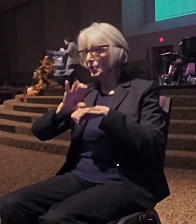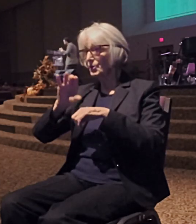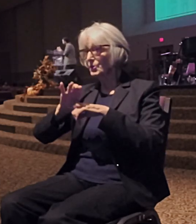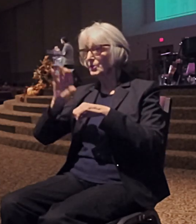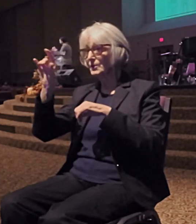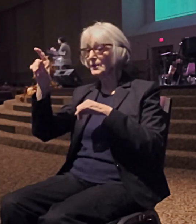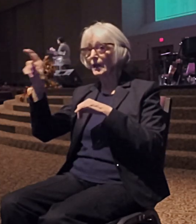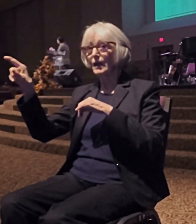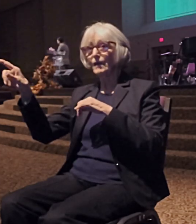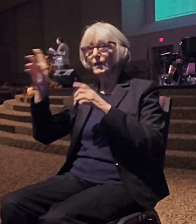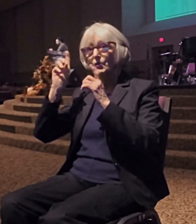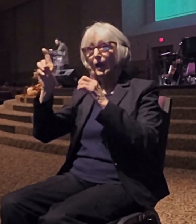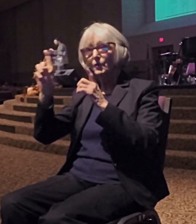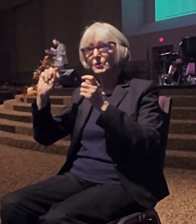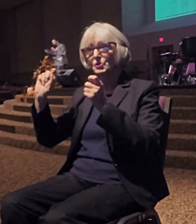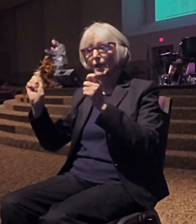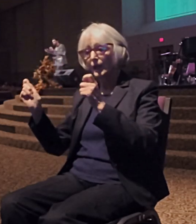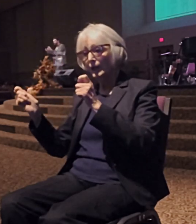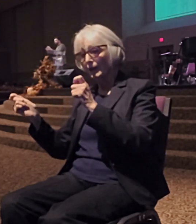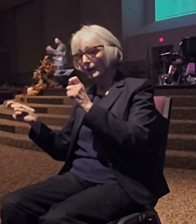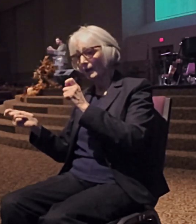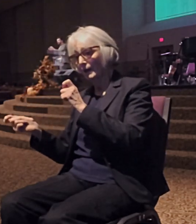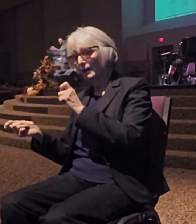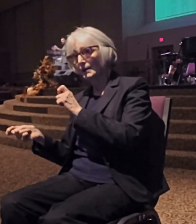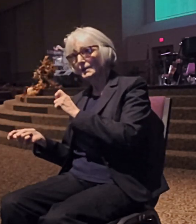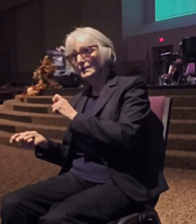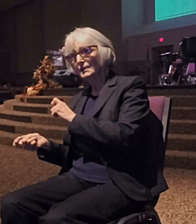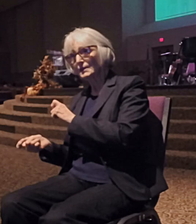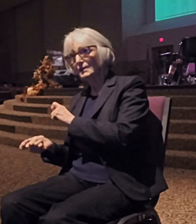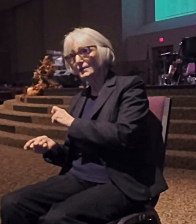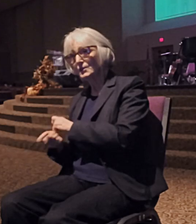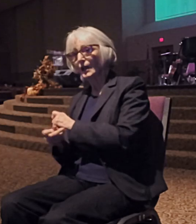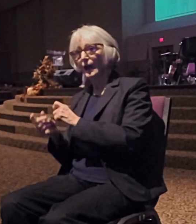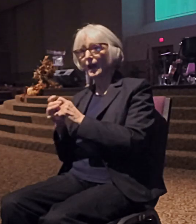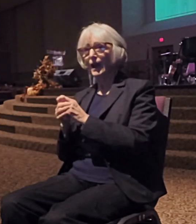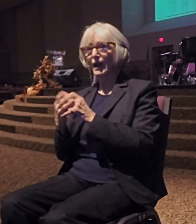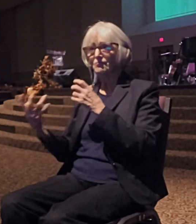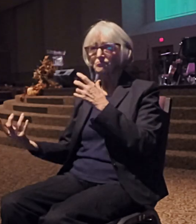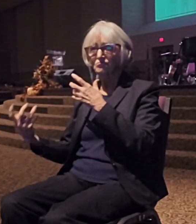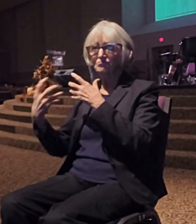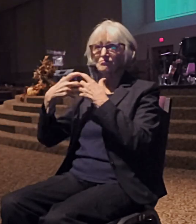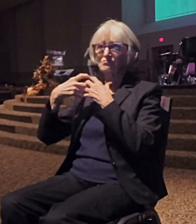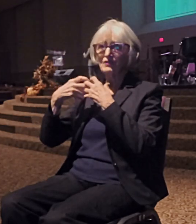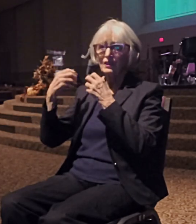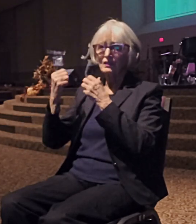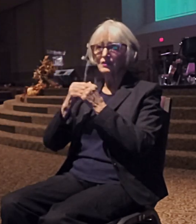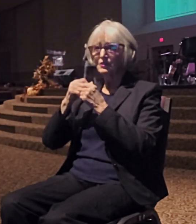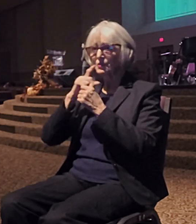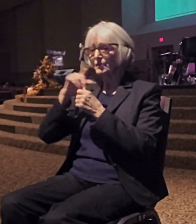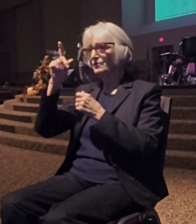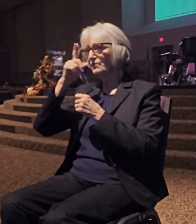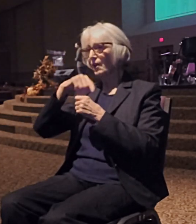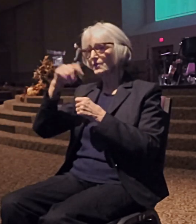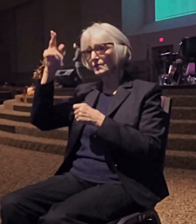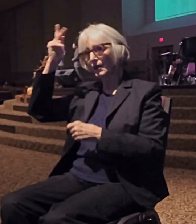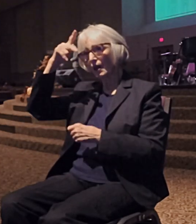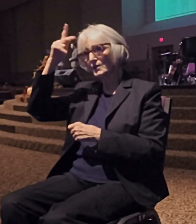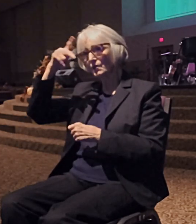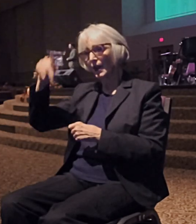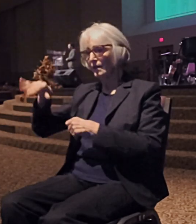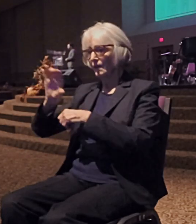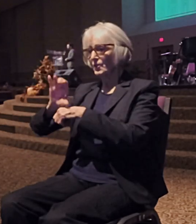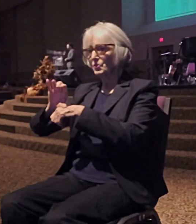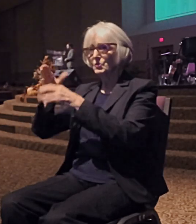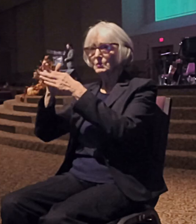in doctrinally unfaithful positions and move into progressive and false theology, you rarely hear a church splits or